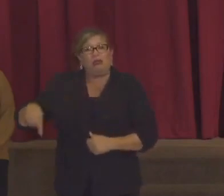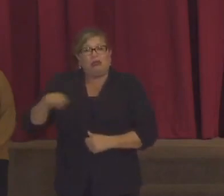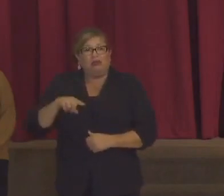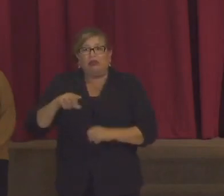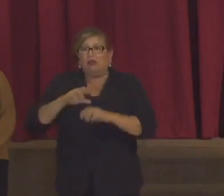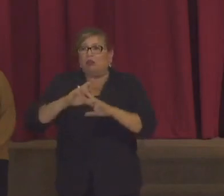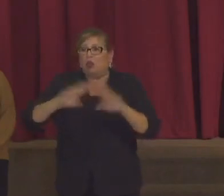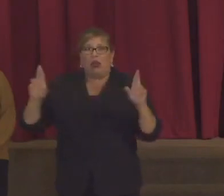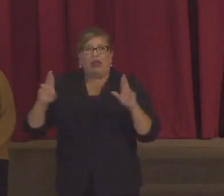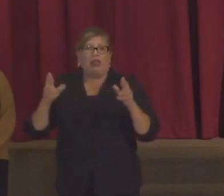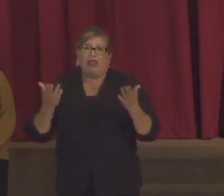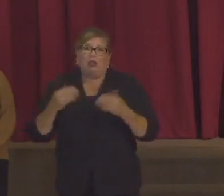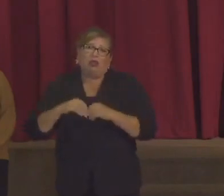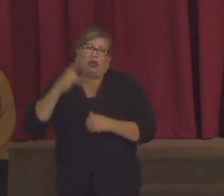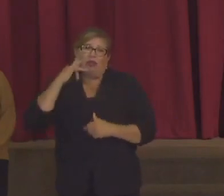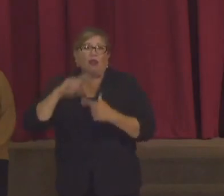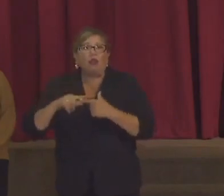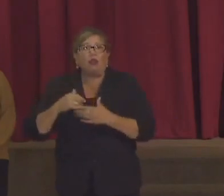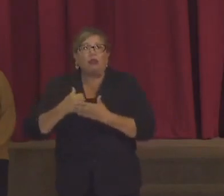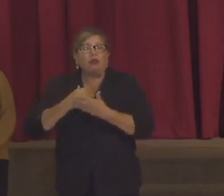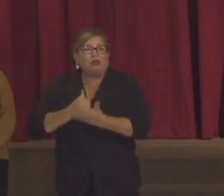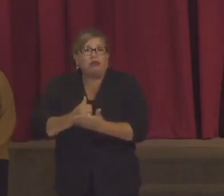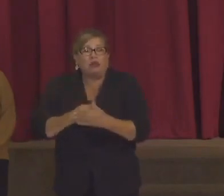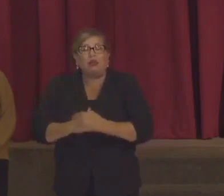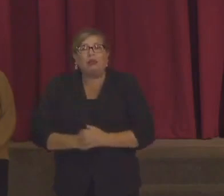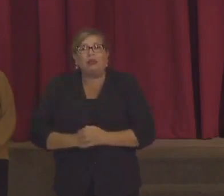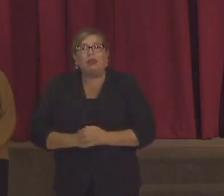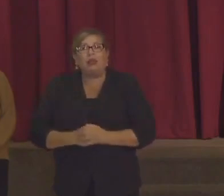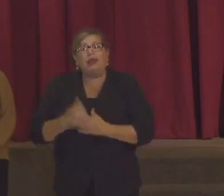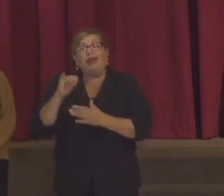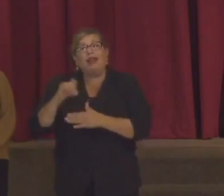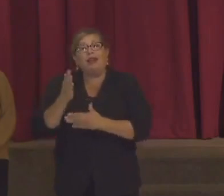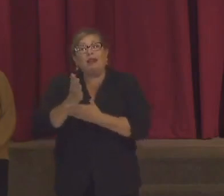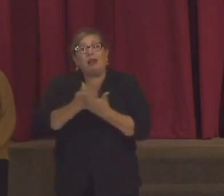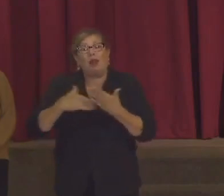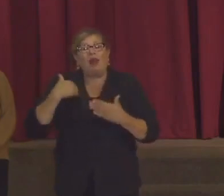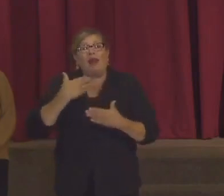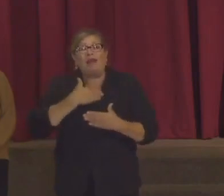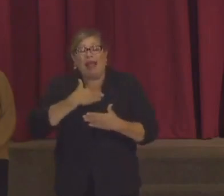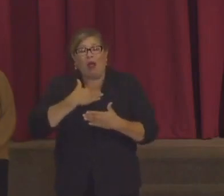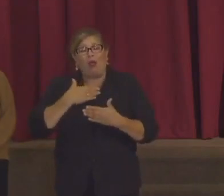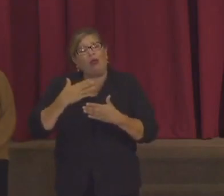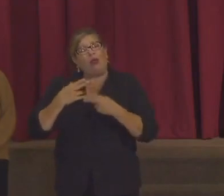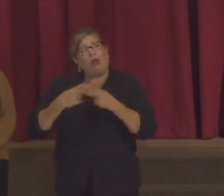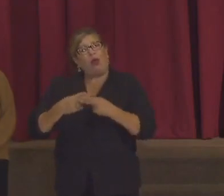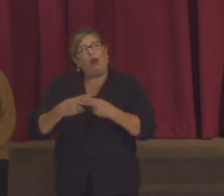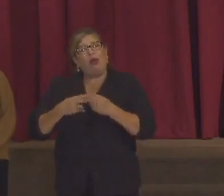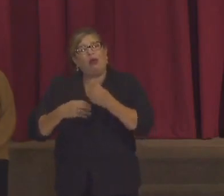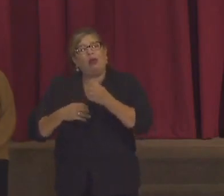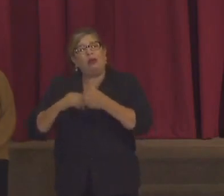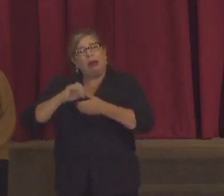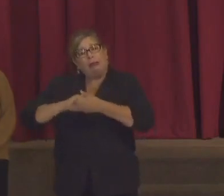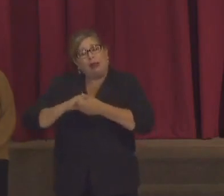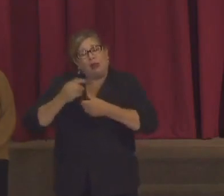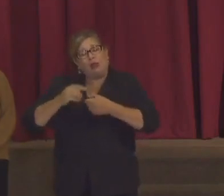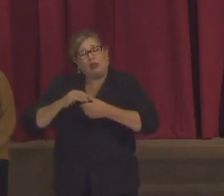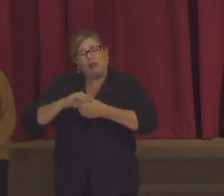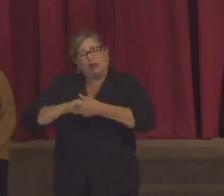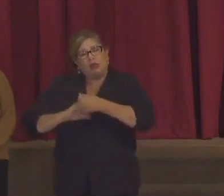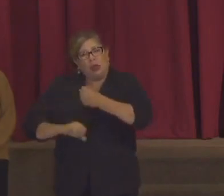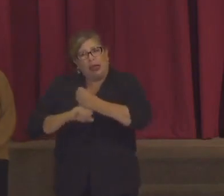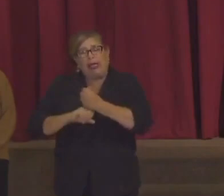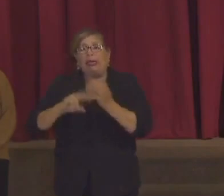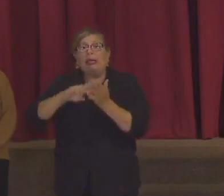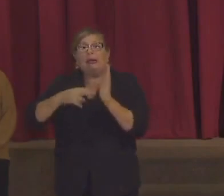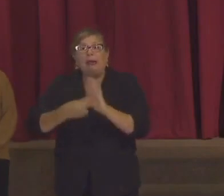state of California. Part of the protocols of mutual aid, it's a bottom-up process, not a top-down process. Mayors working with